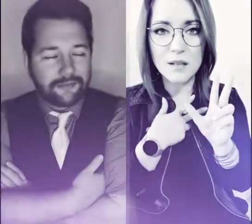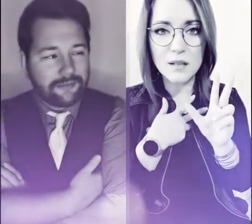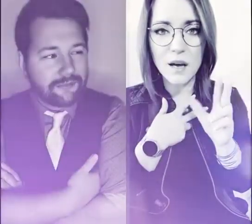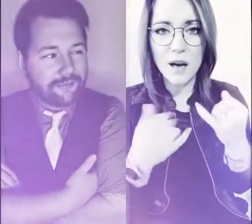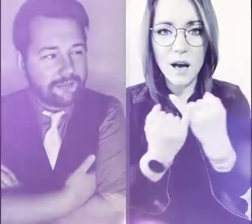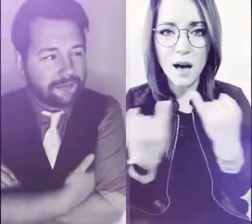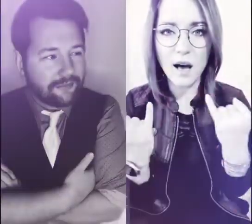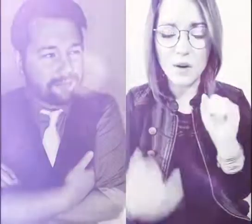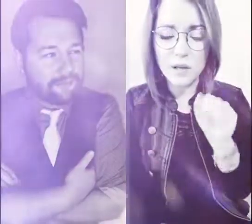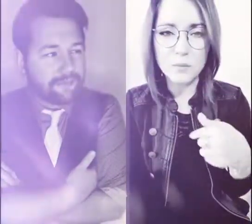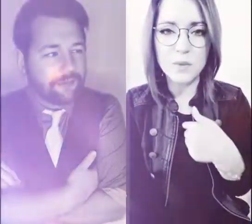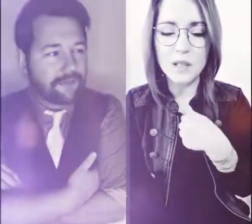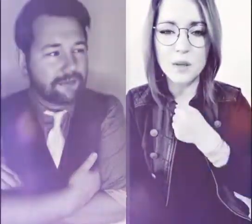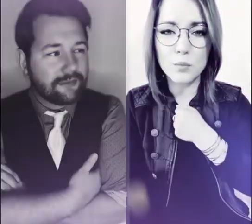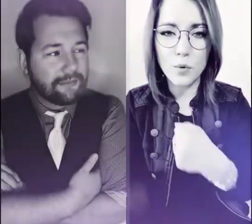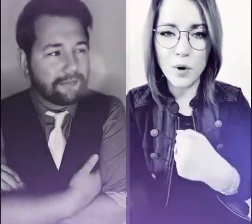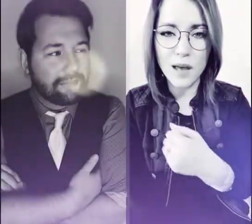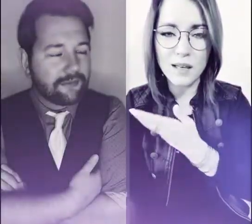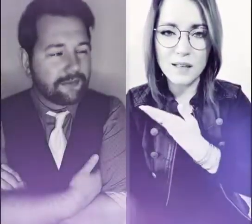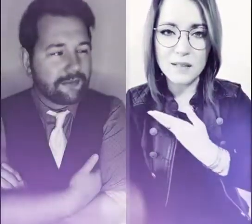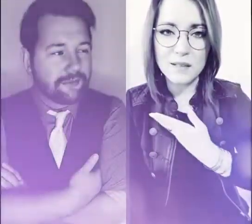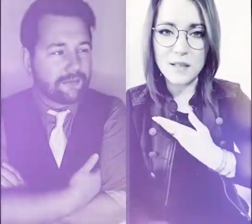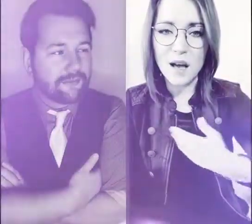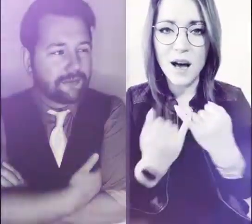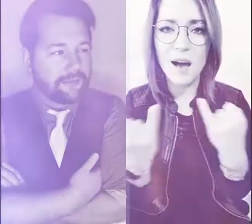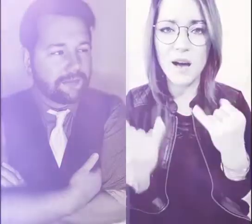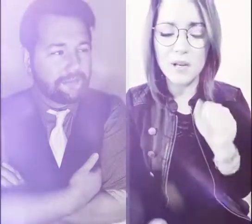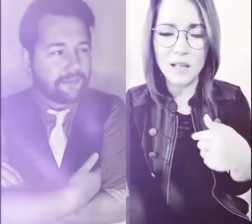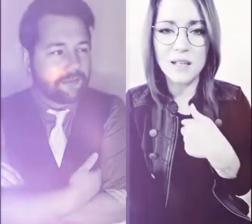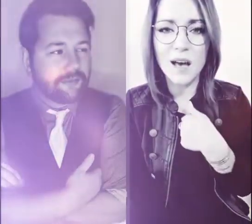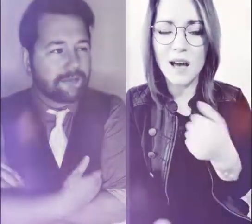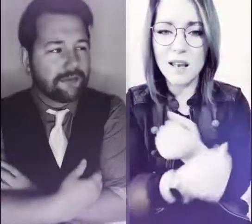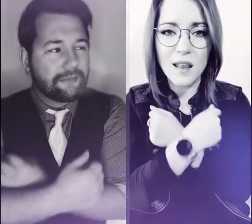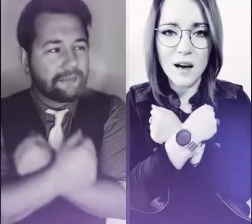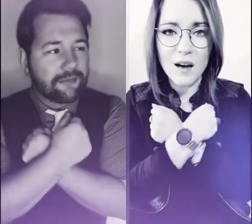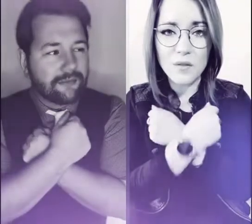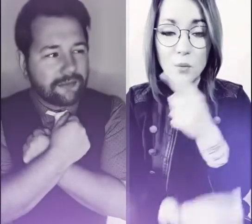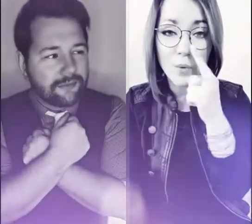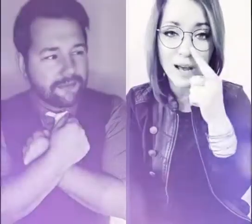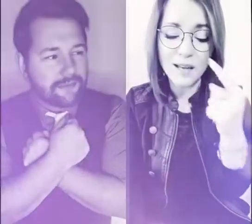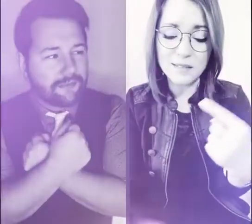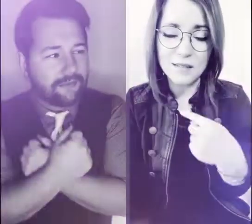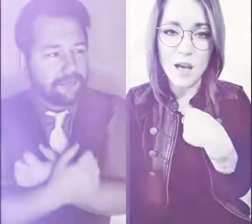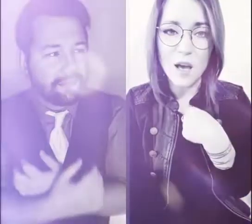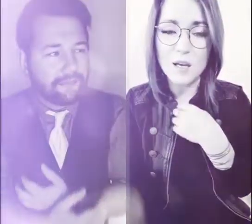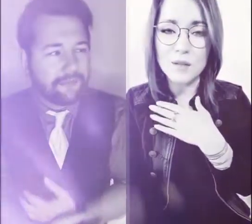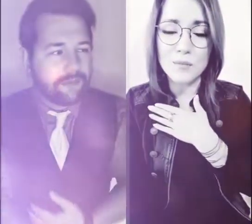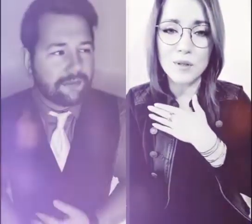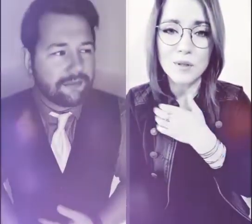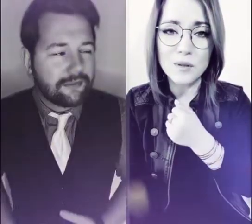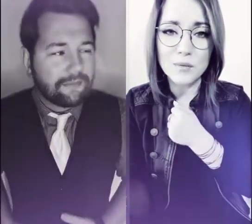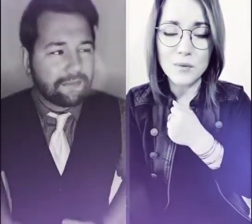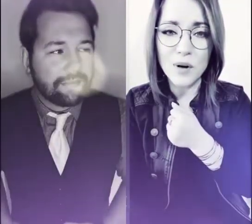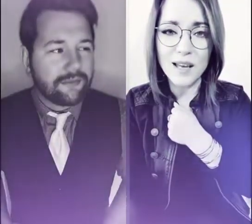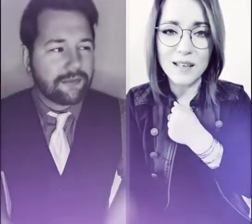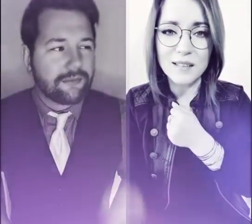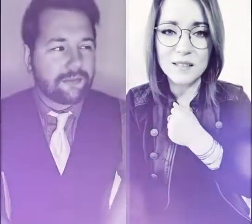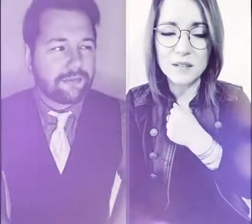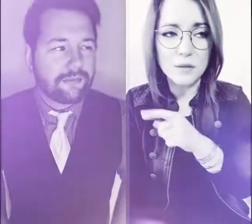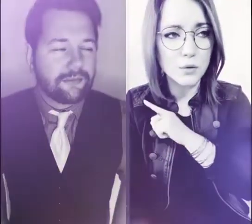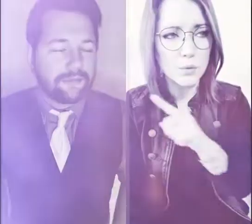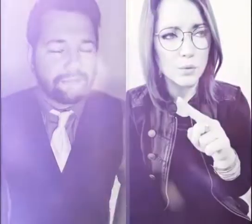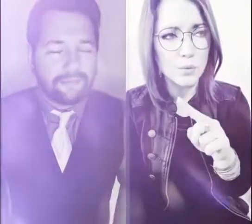How to be brave, how can I love when I'm afraid